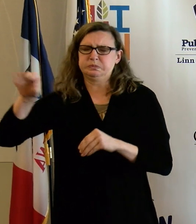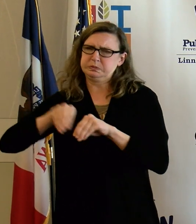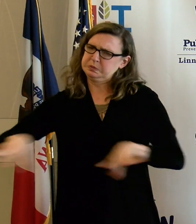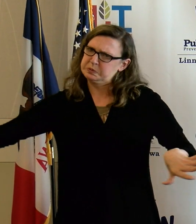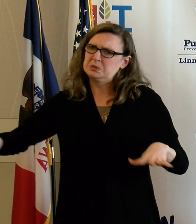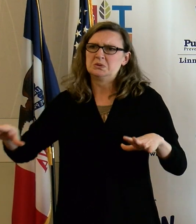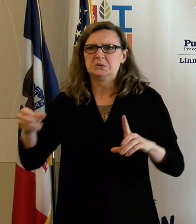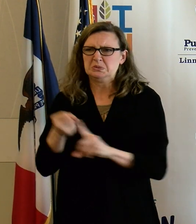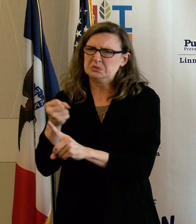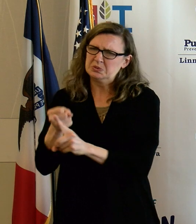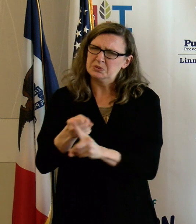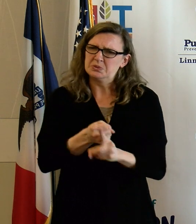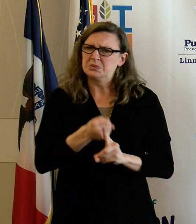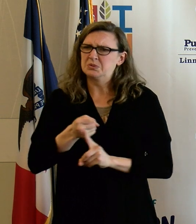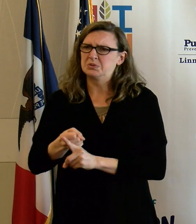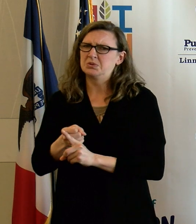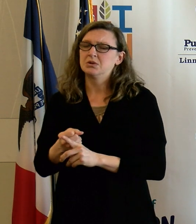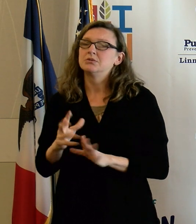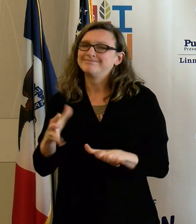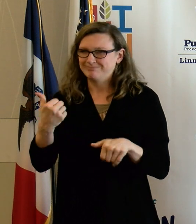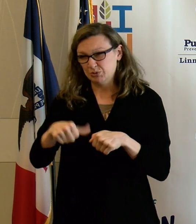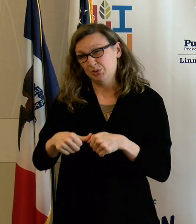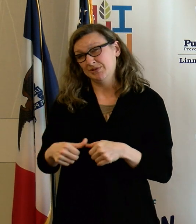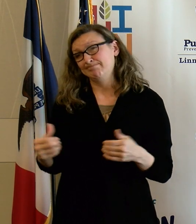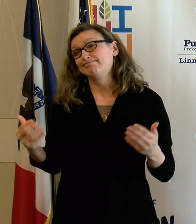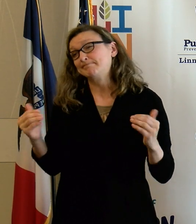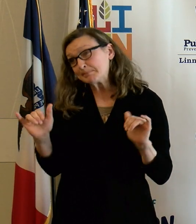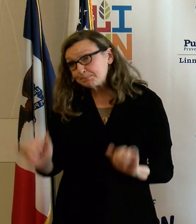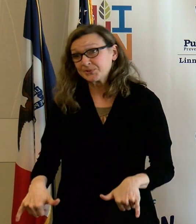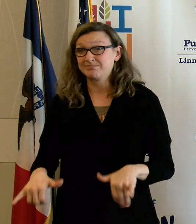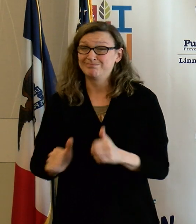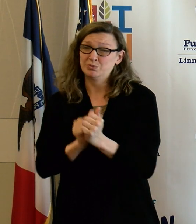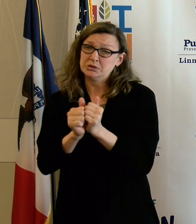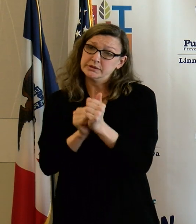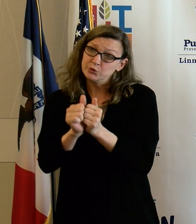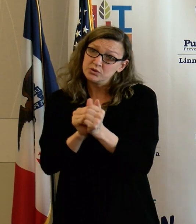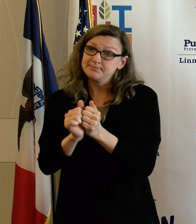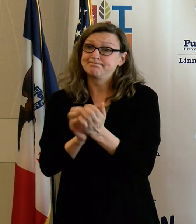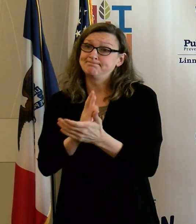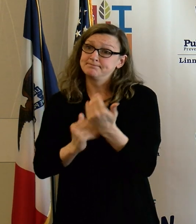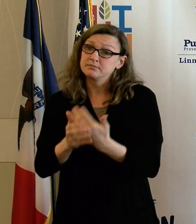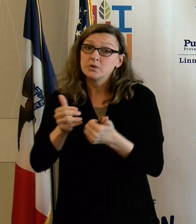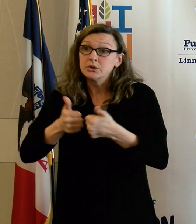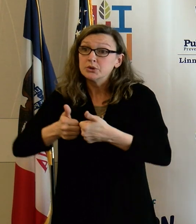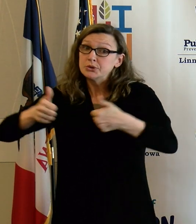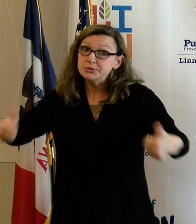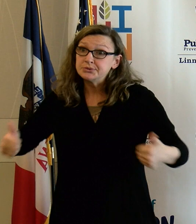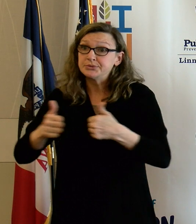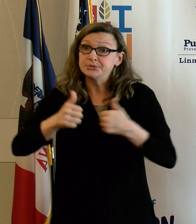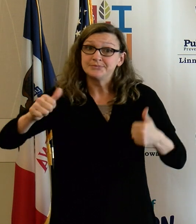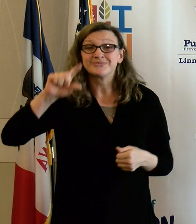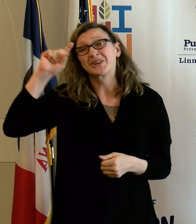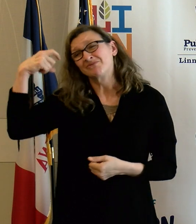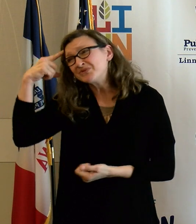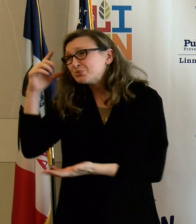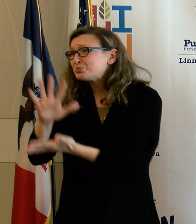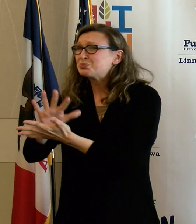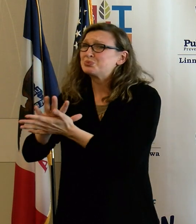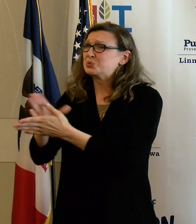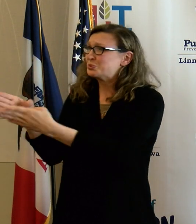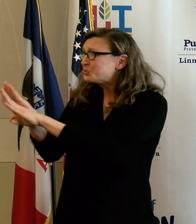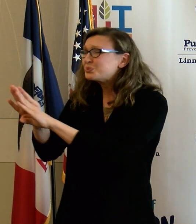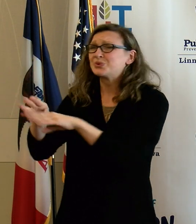from washing hands to social isolation to what the governor has done with closing schools and businesses, all of